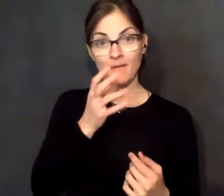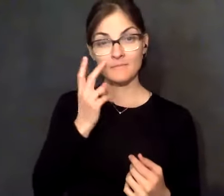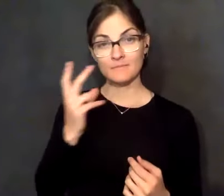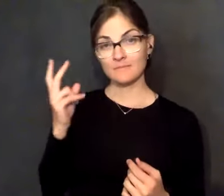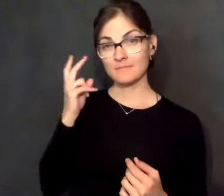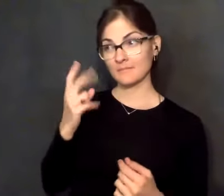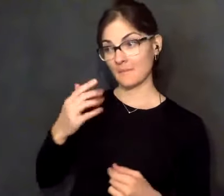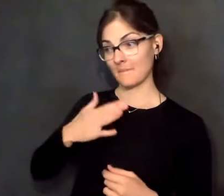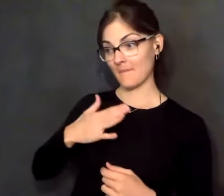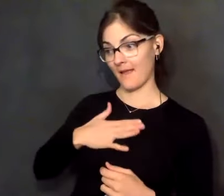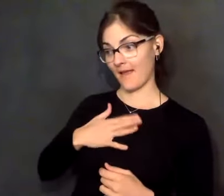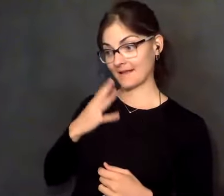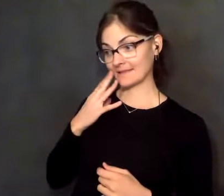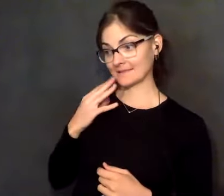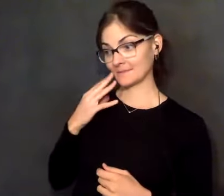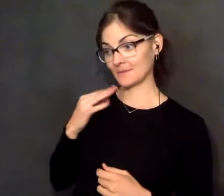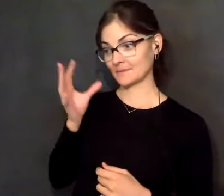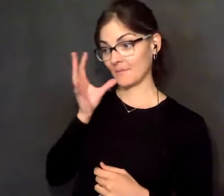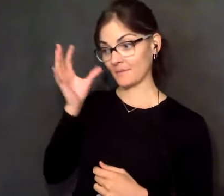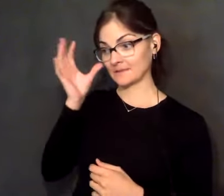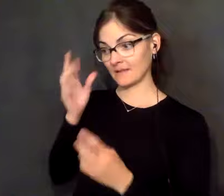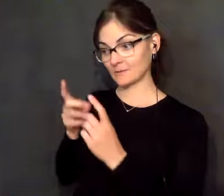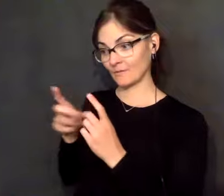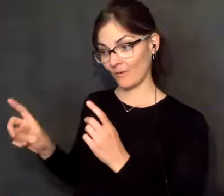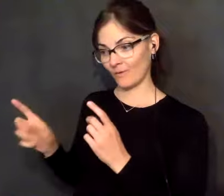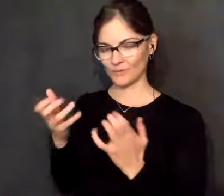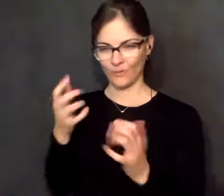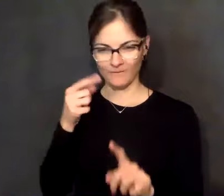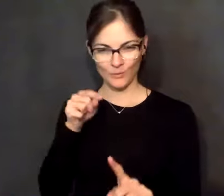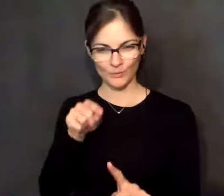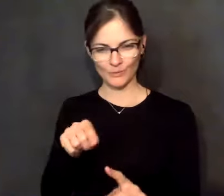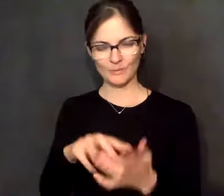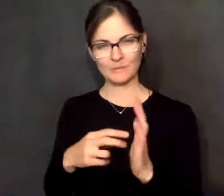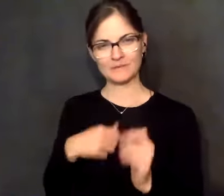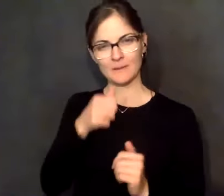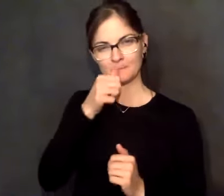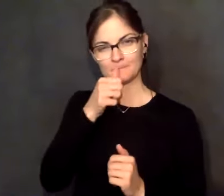you know about me and my husband. How come you never told me anything about this?